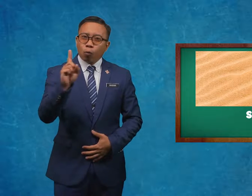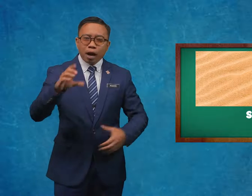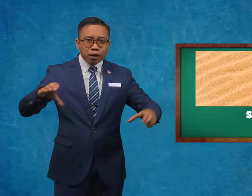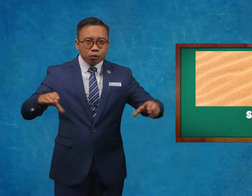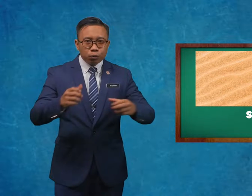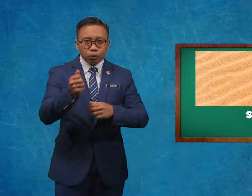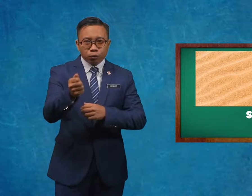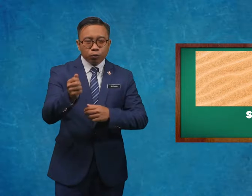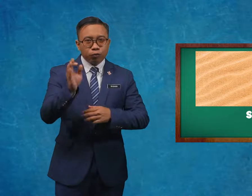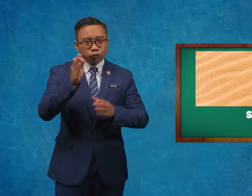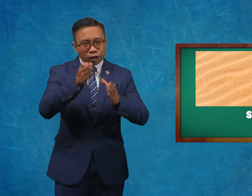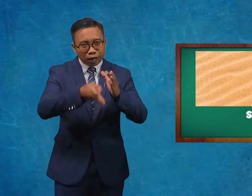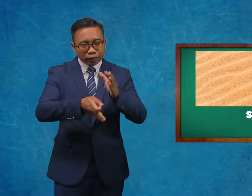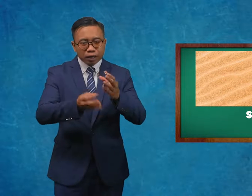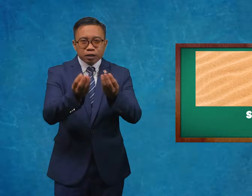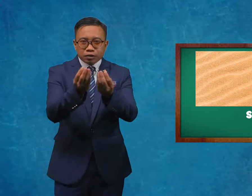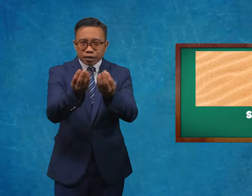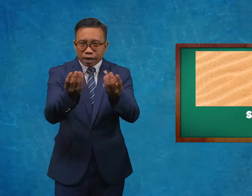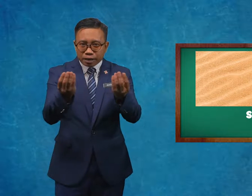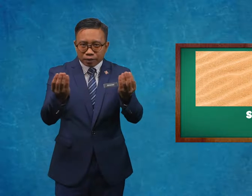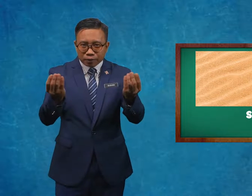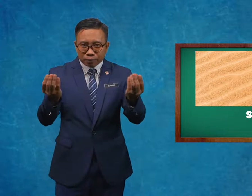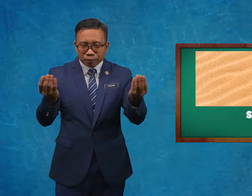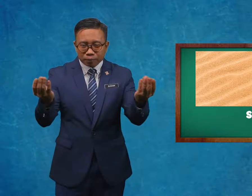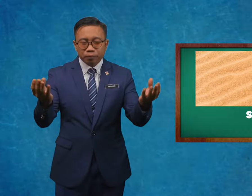Where do you find sand?